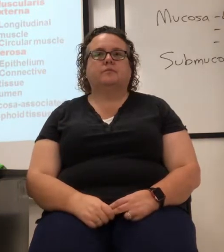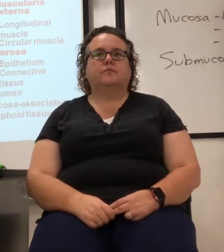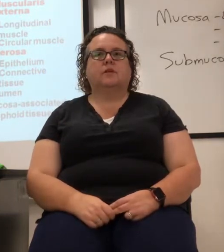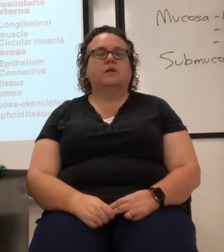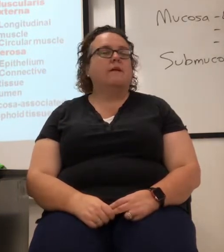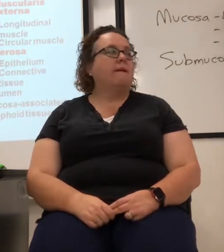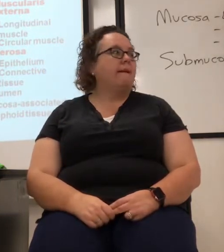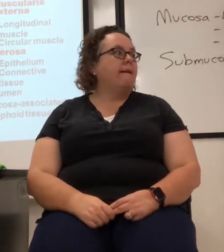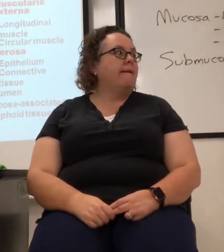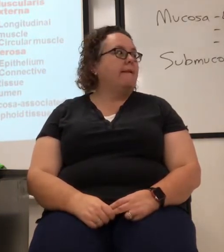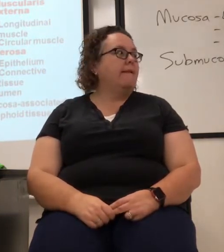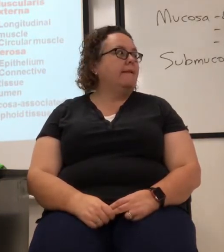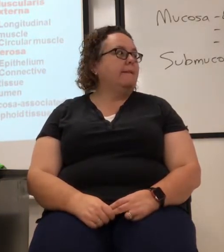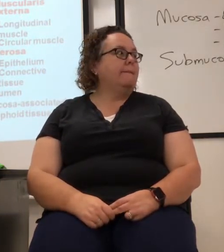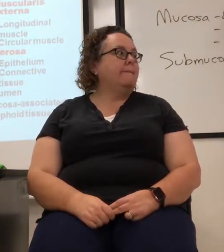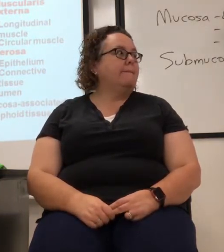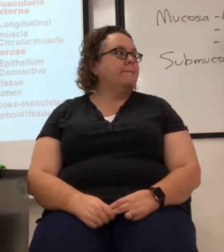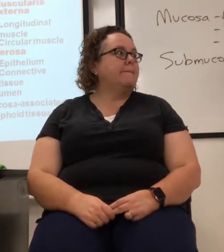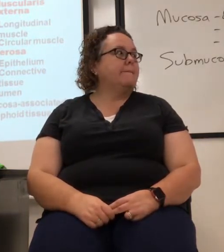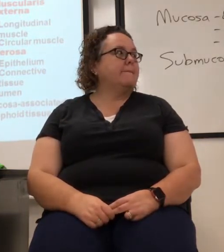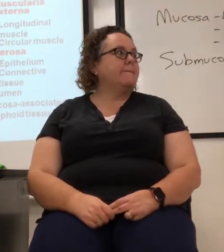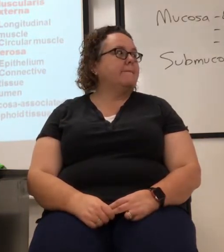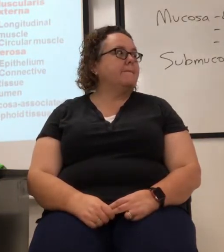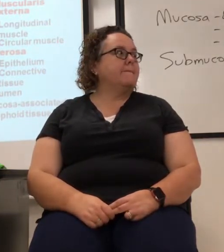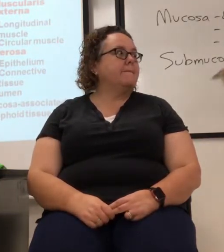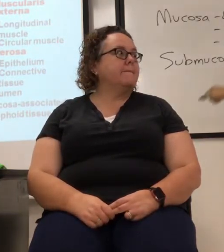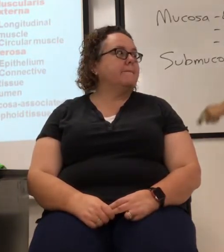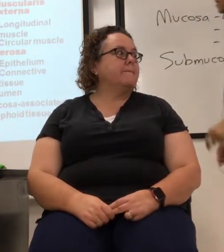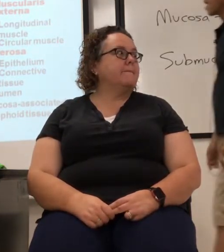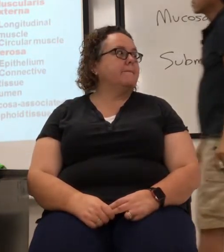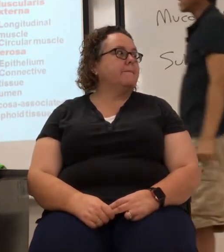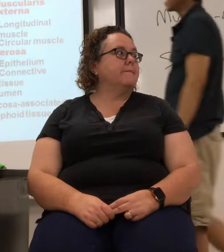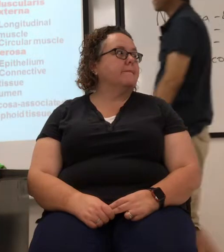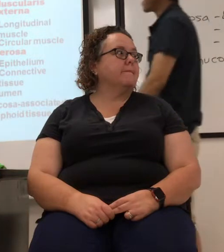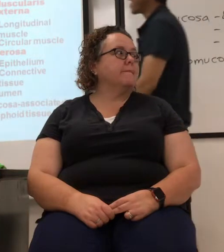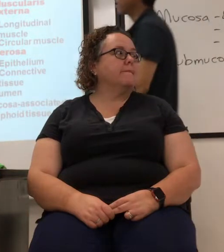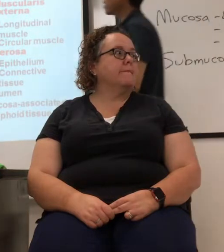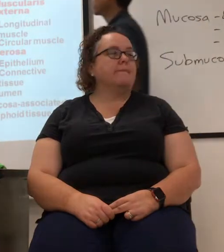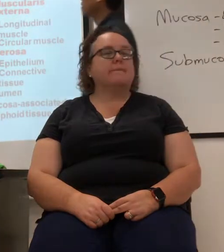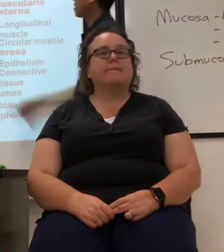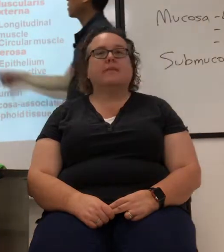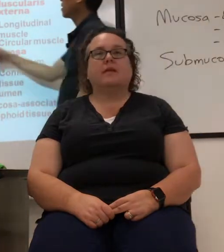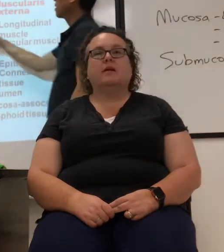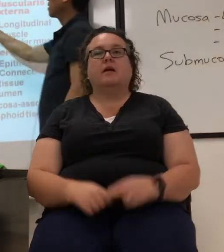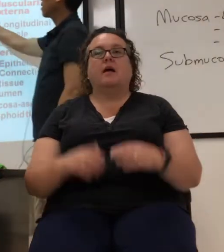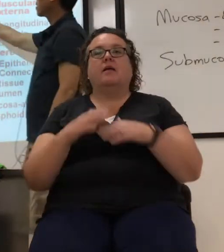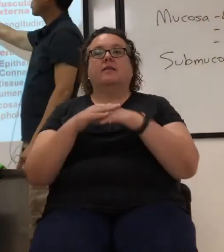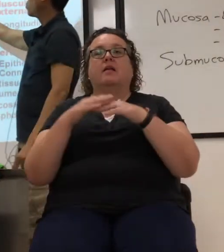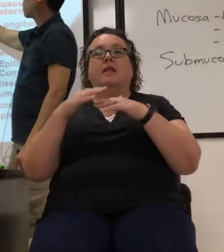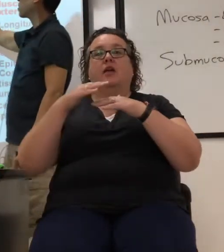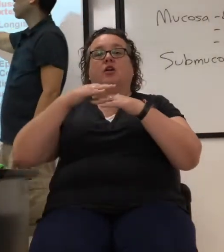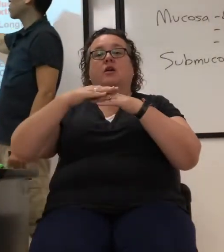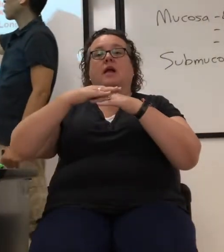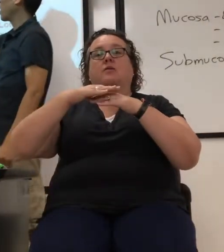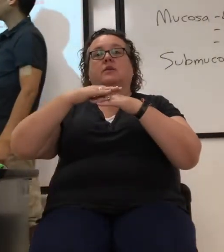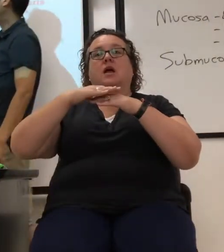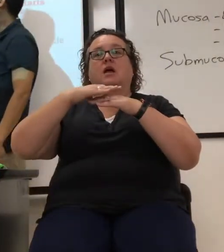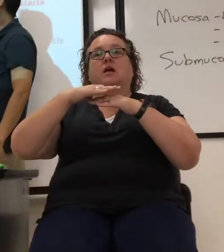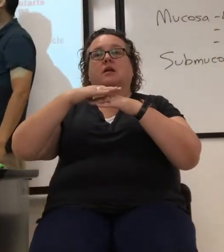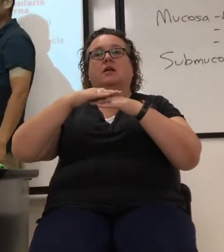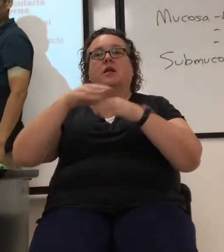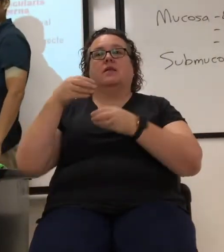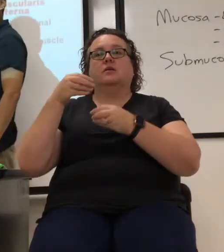circular layer. And the layer outside of that, the smooth muscles are